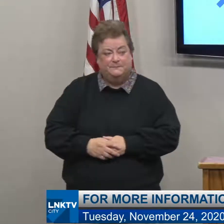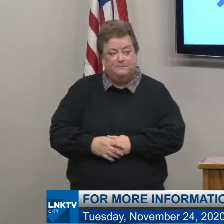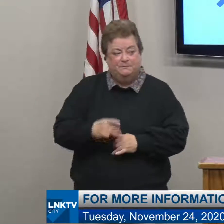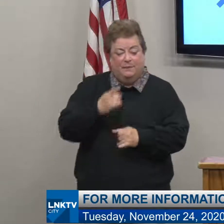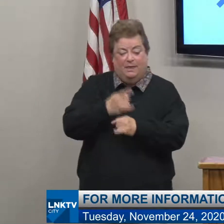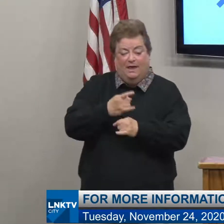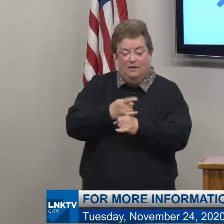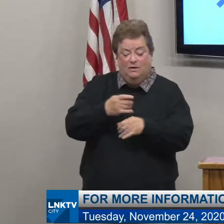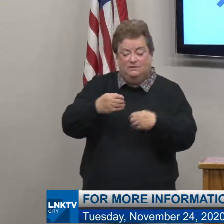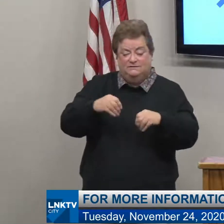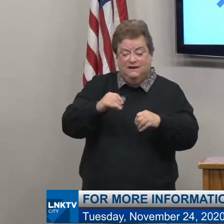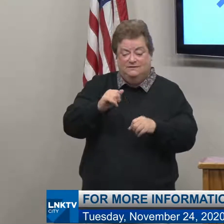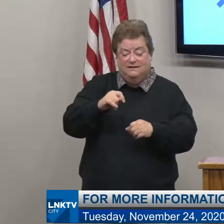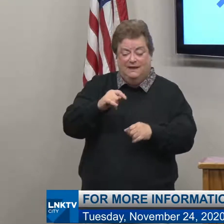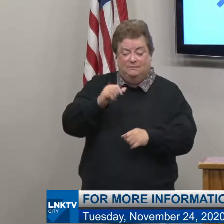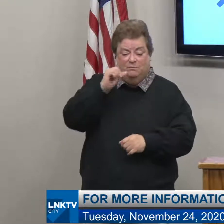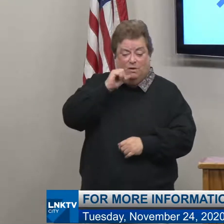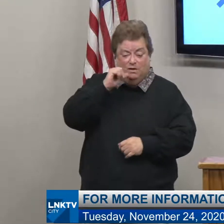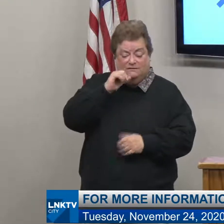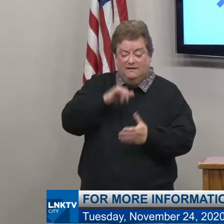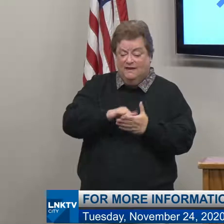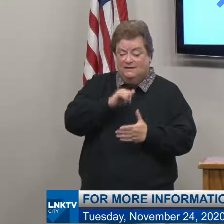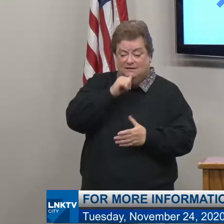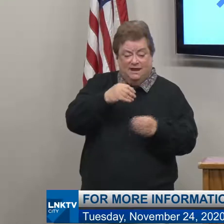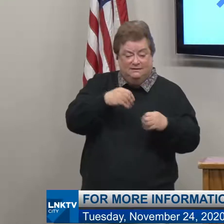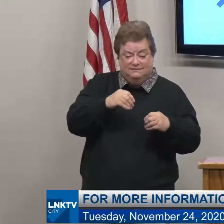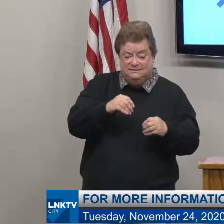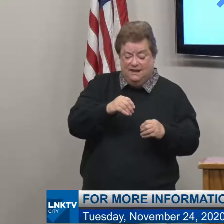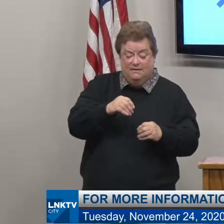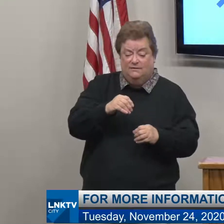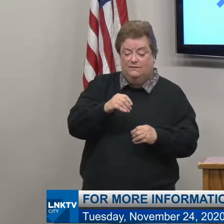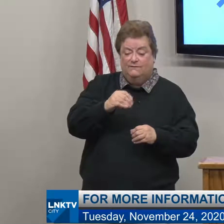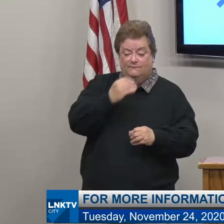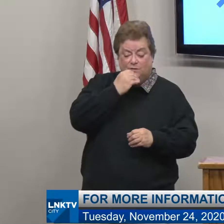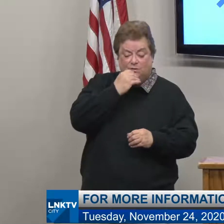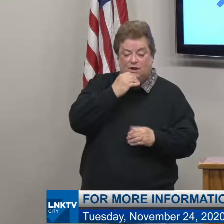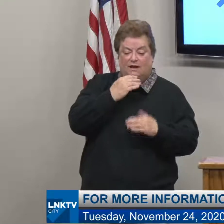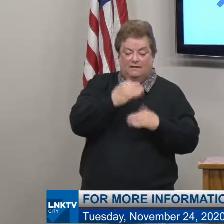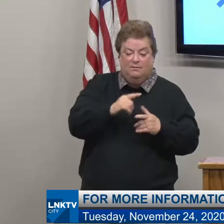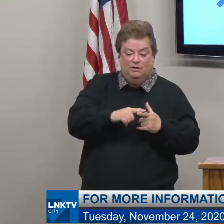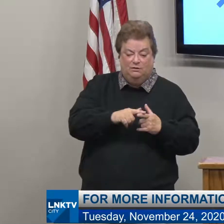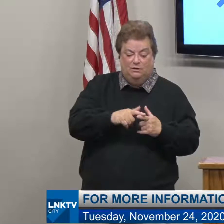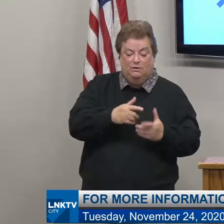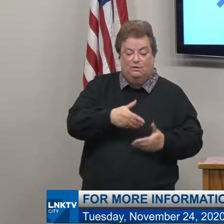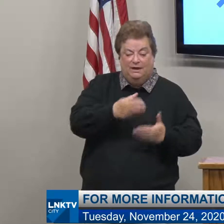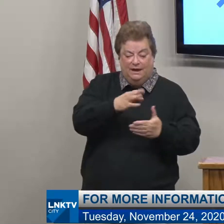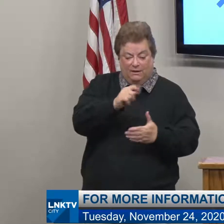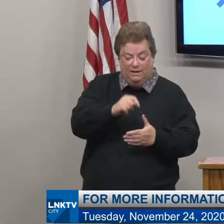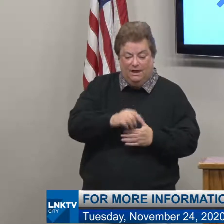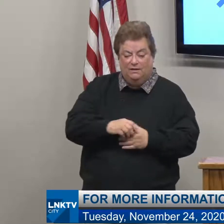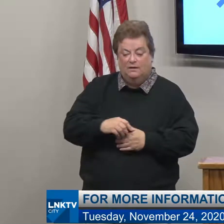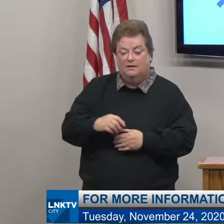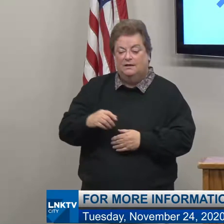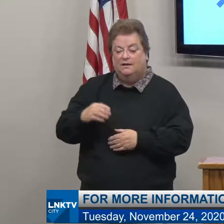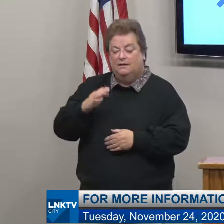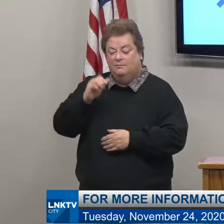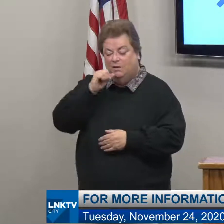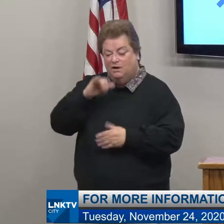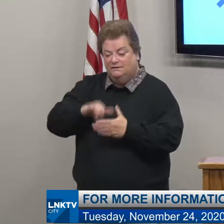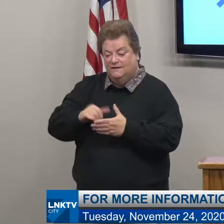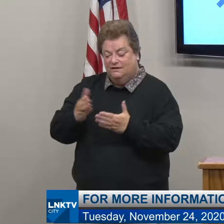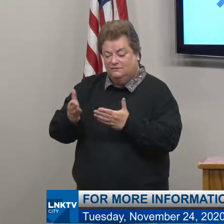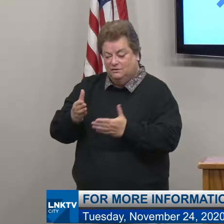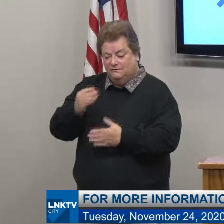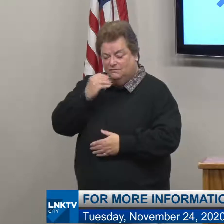Alcohol sales at bars that do not sell food are limited to carryout. Bars that sell food and restaurants must stop serving